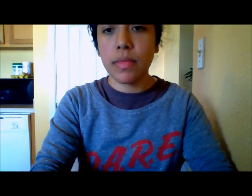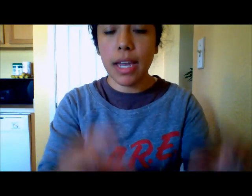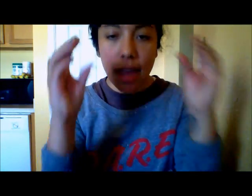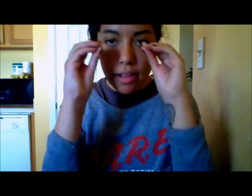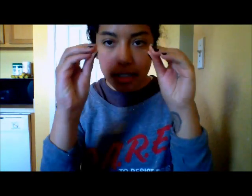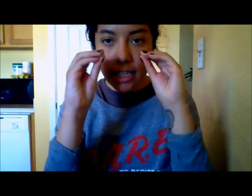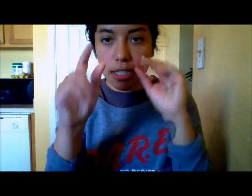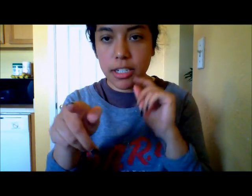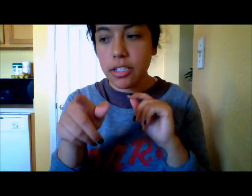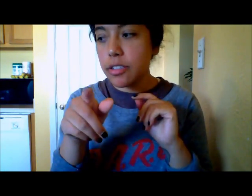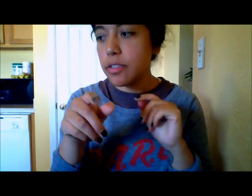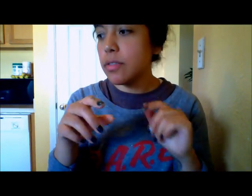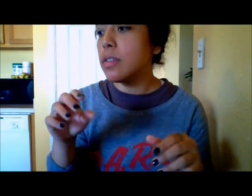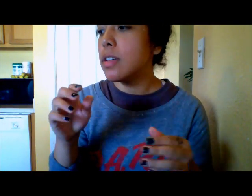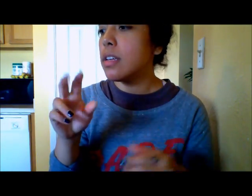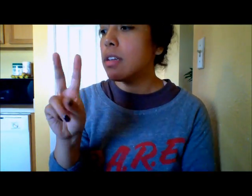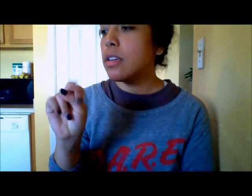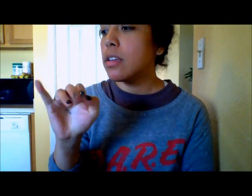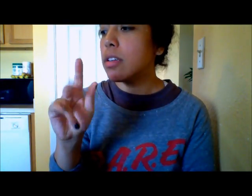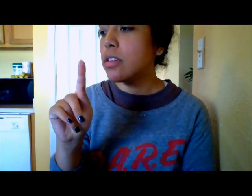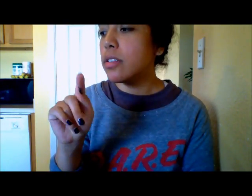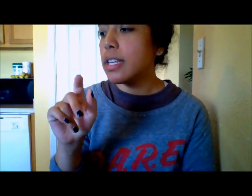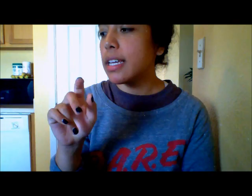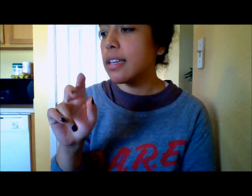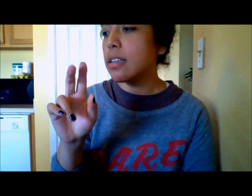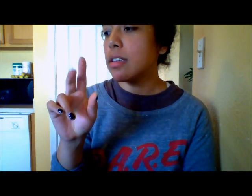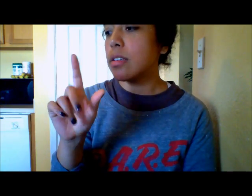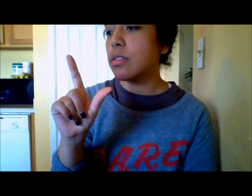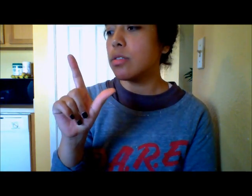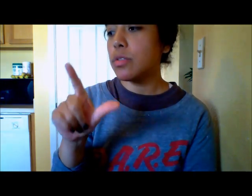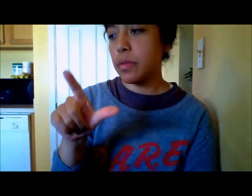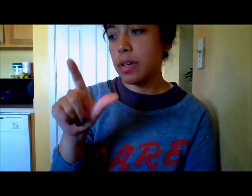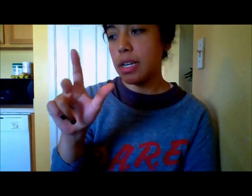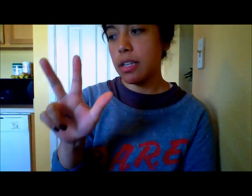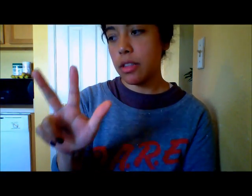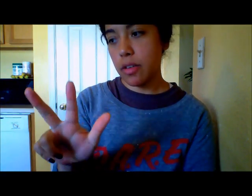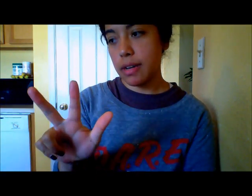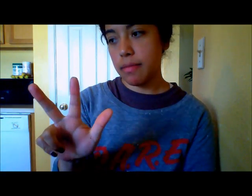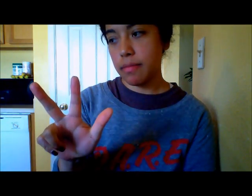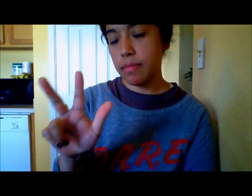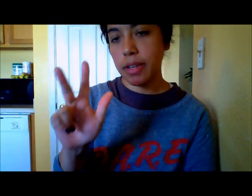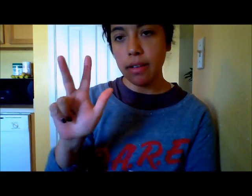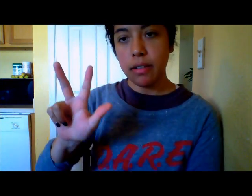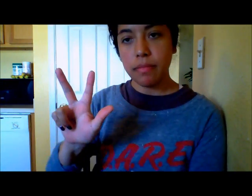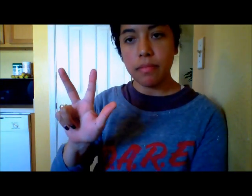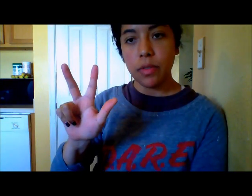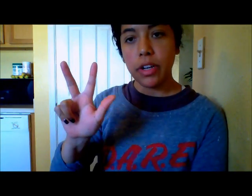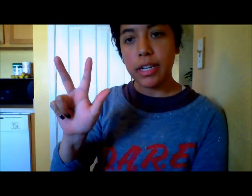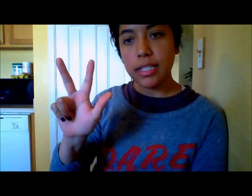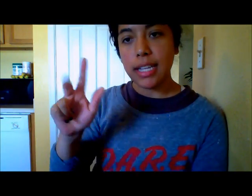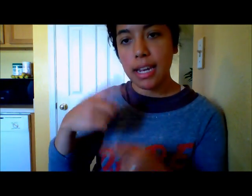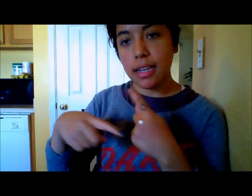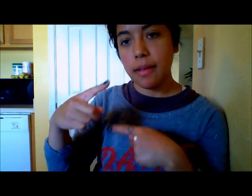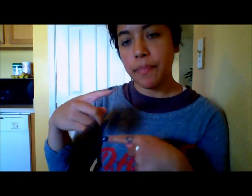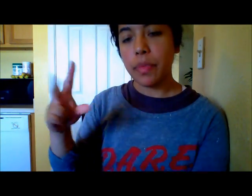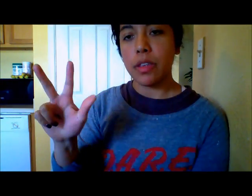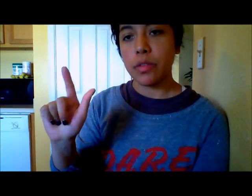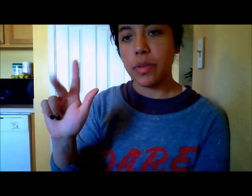Okay, I'll teach you unit 23, okay? Or you could sign it